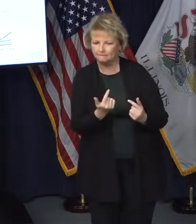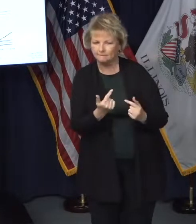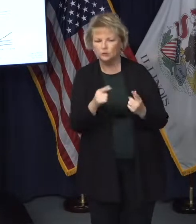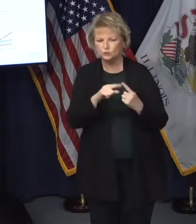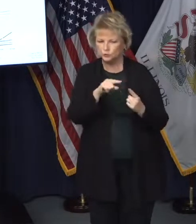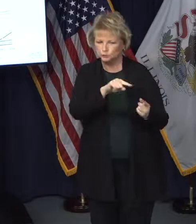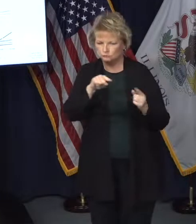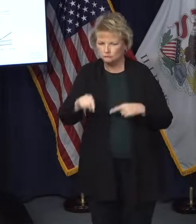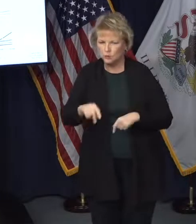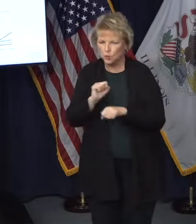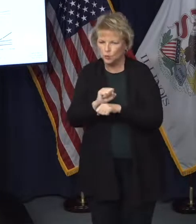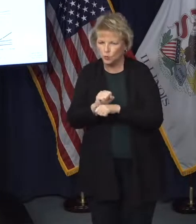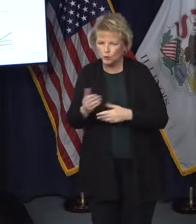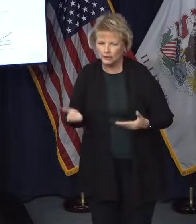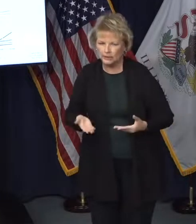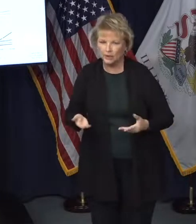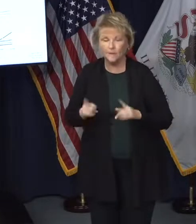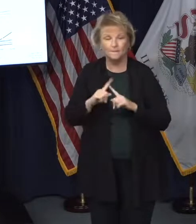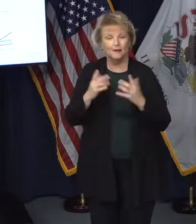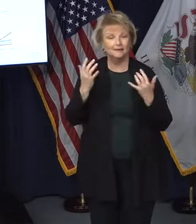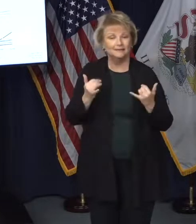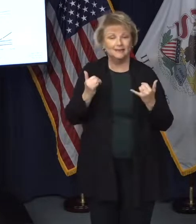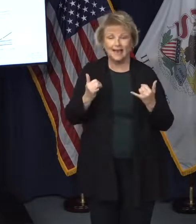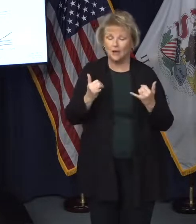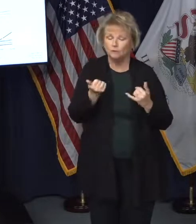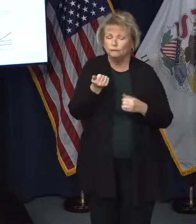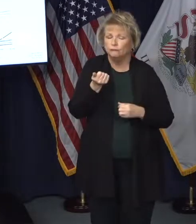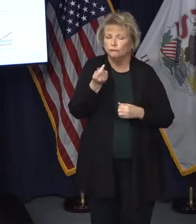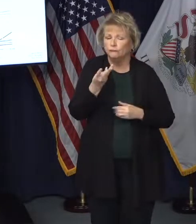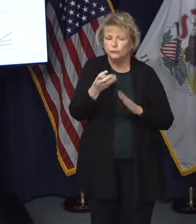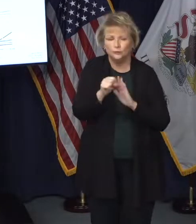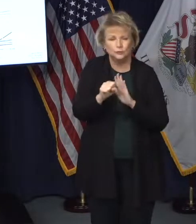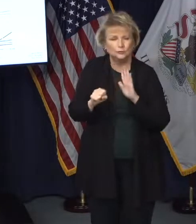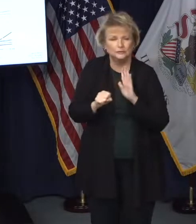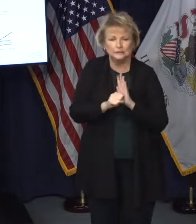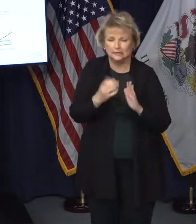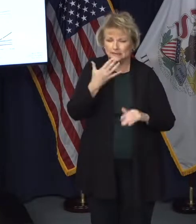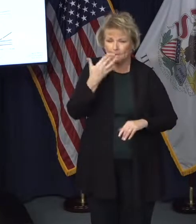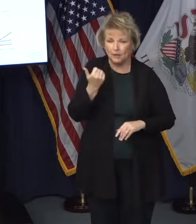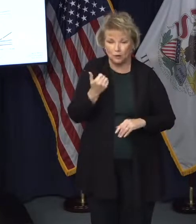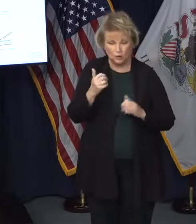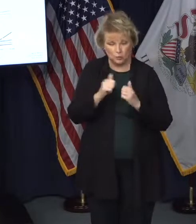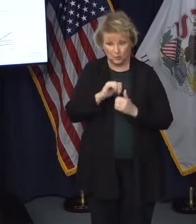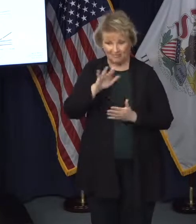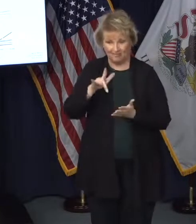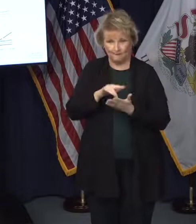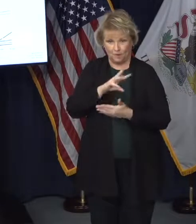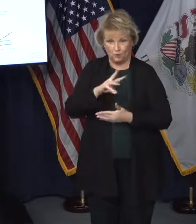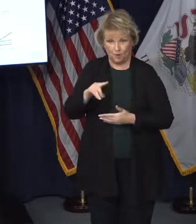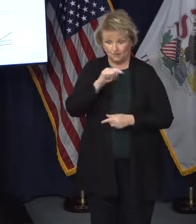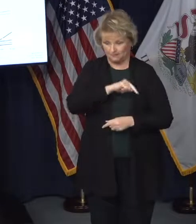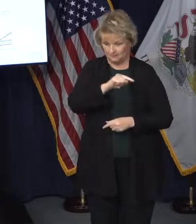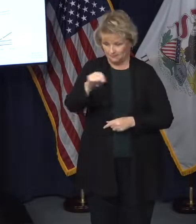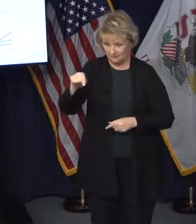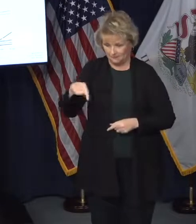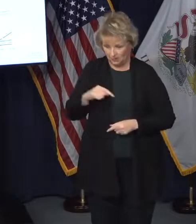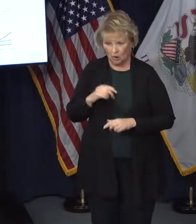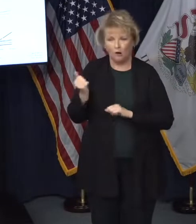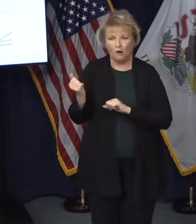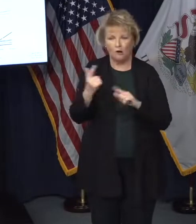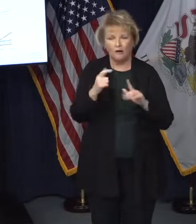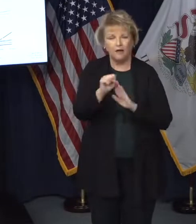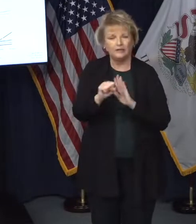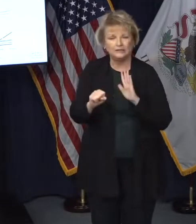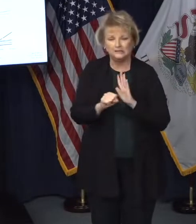the states that were doing better. Now, really very few states, and certainly when you look at all the states in the Midwest, there's just,